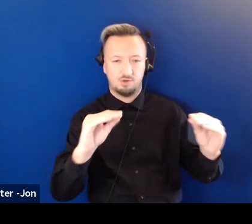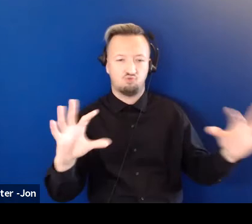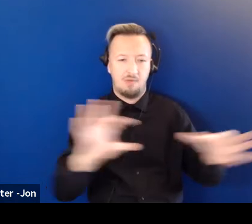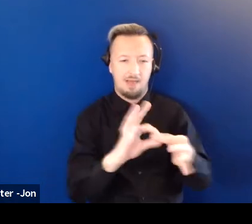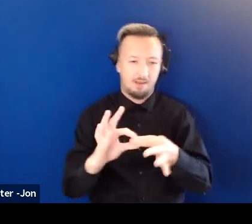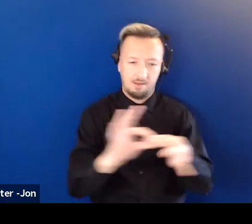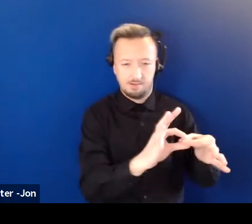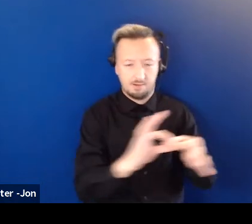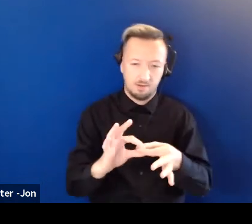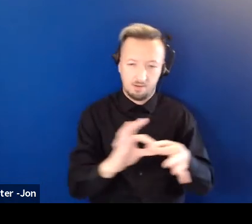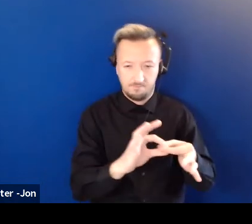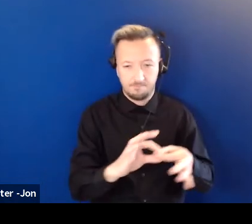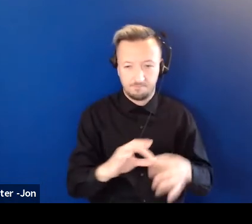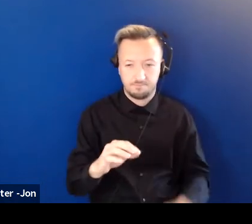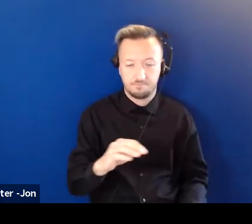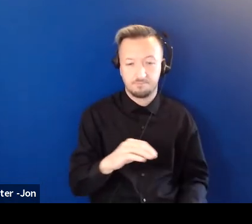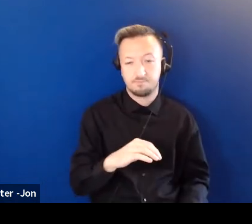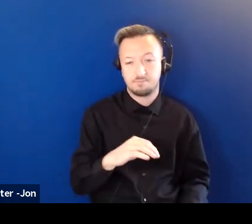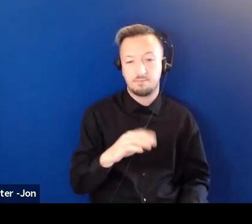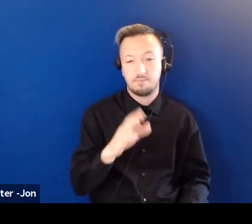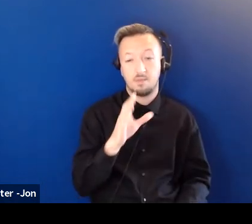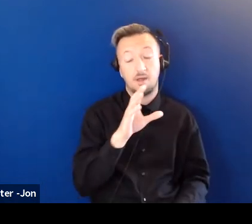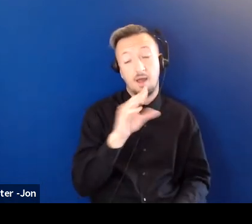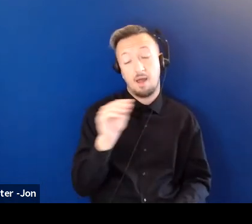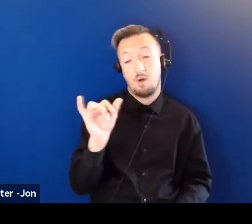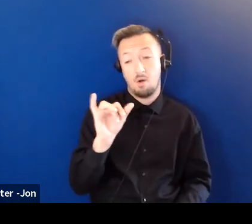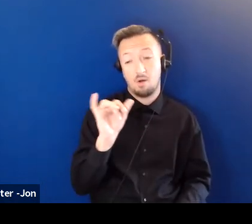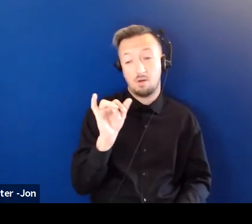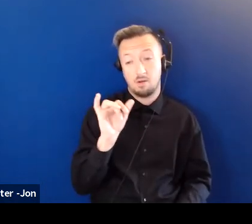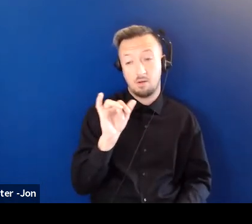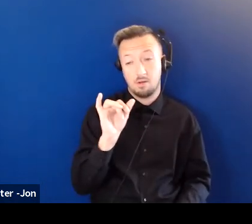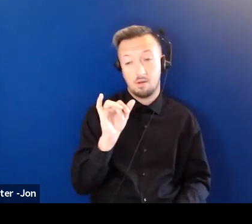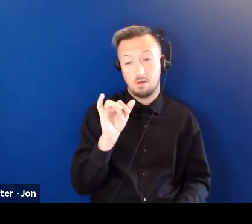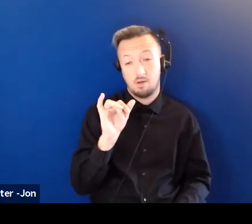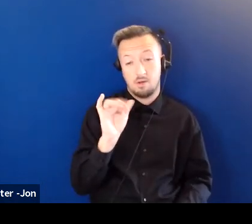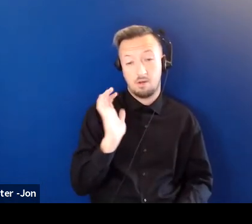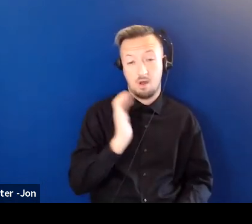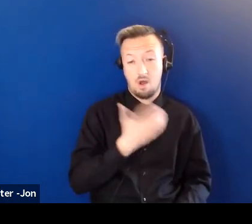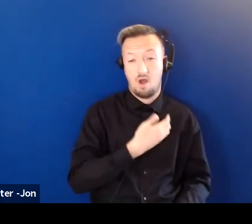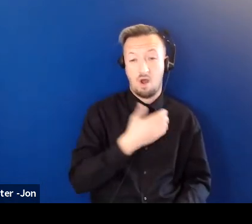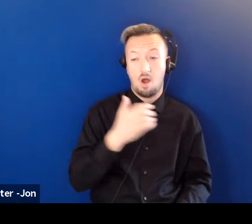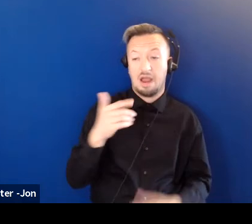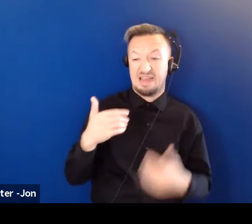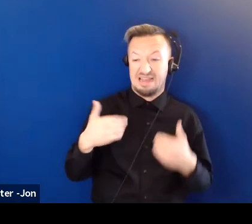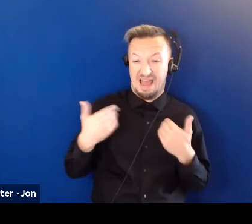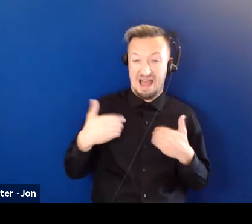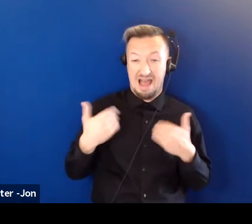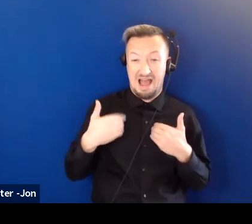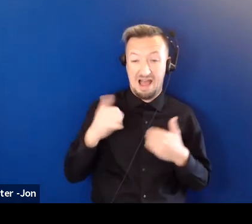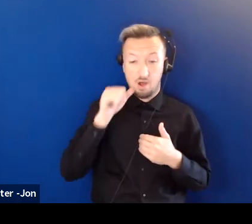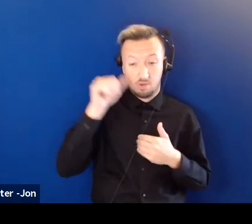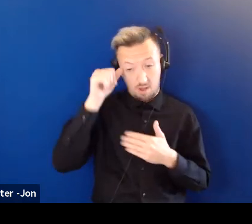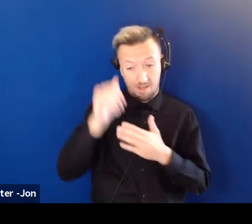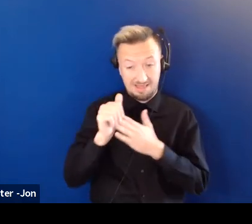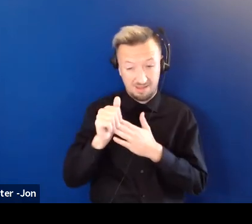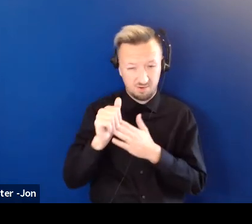elementary. And then I also find that our equipped leaders, so our young adult leaders, like Aja